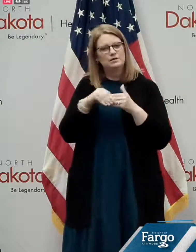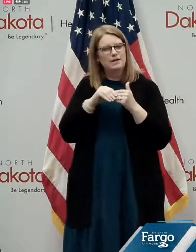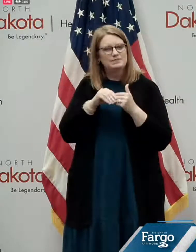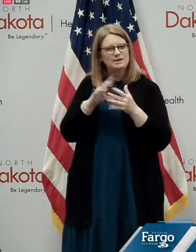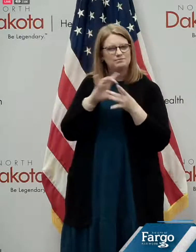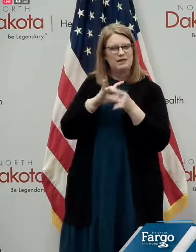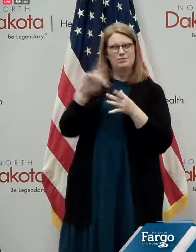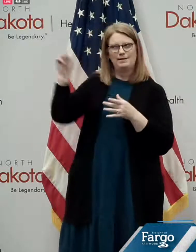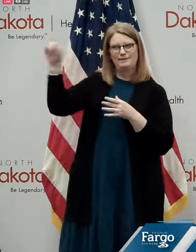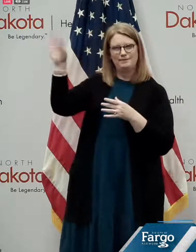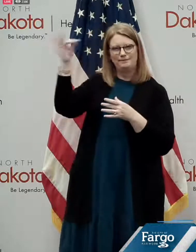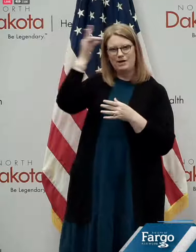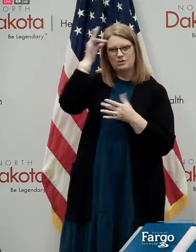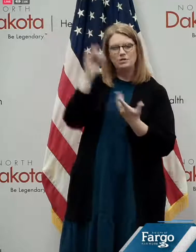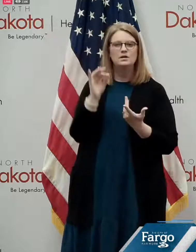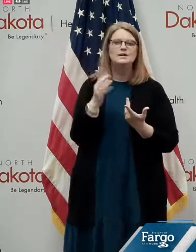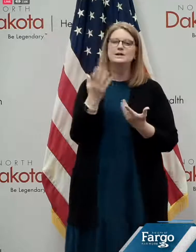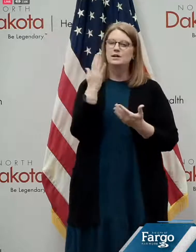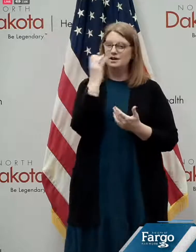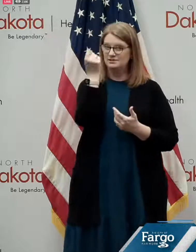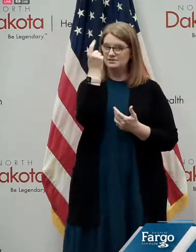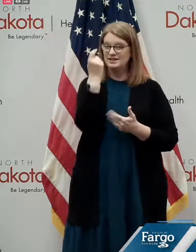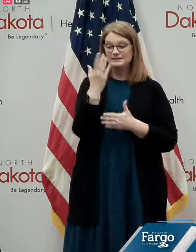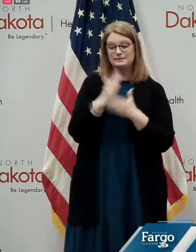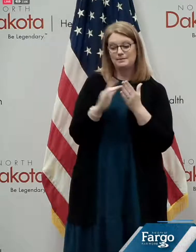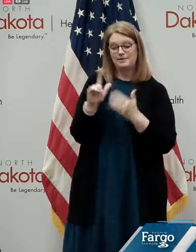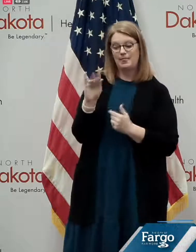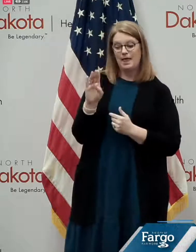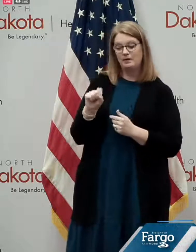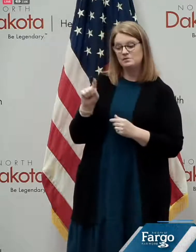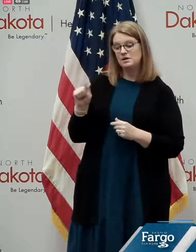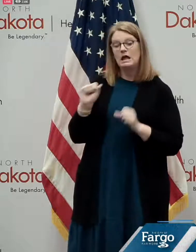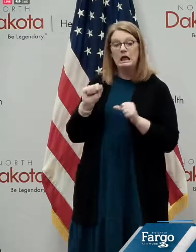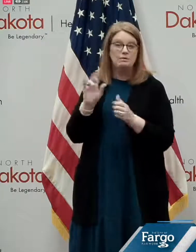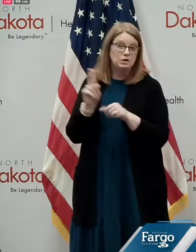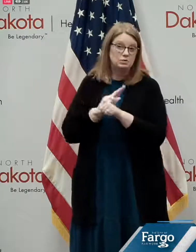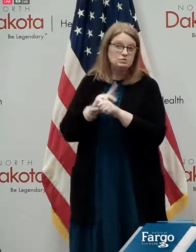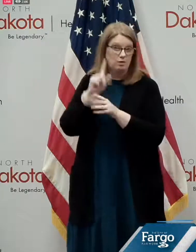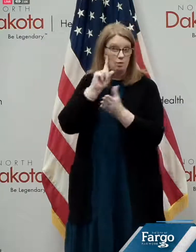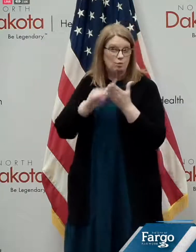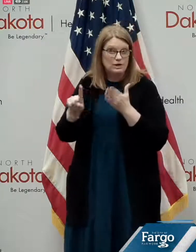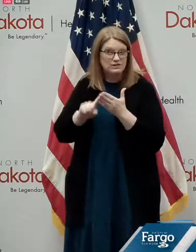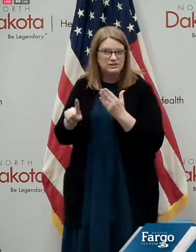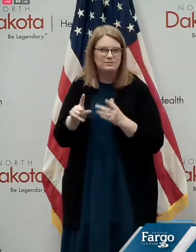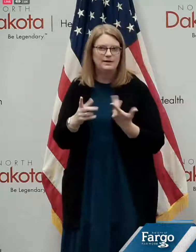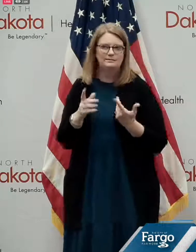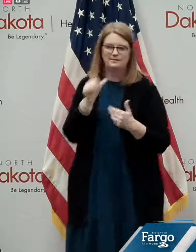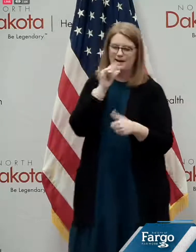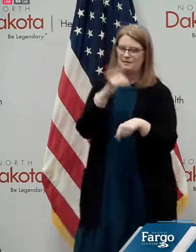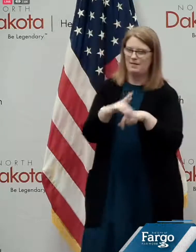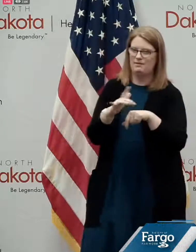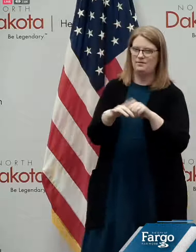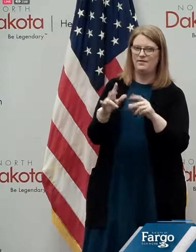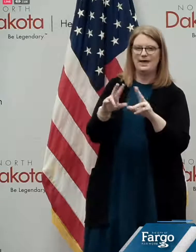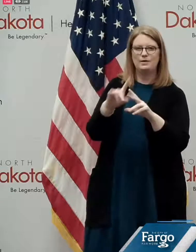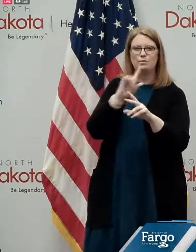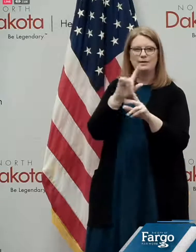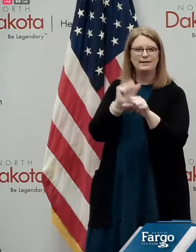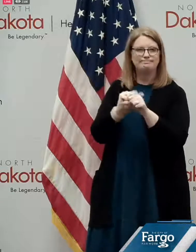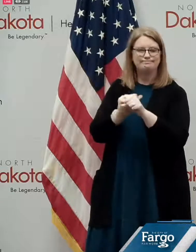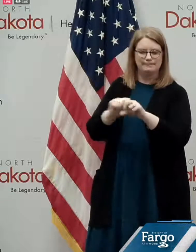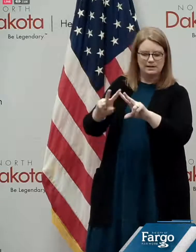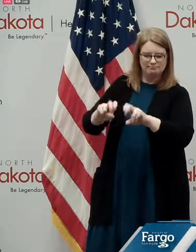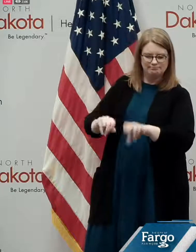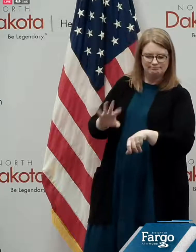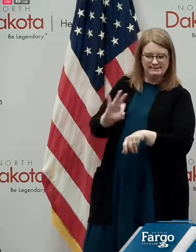of the waiver on the CLIA, because some of the labs they might have been able to use for research work, but were not available for diagnostic testing. But